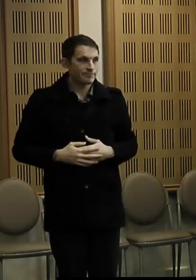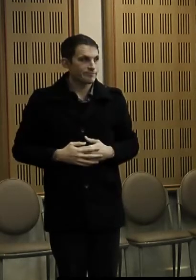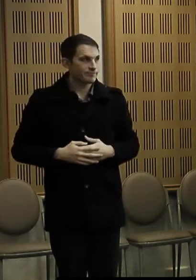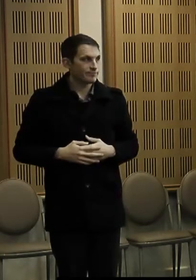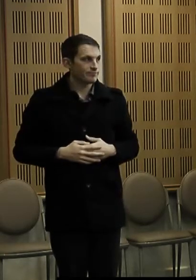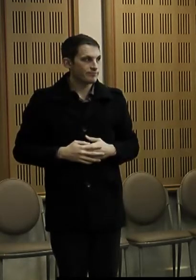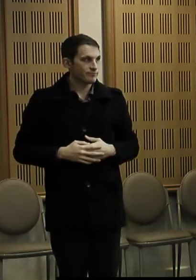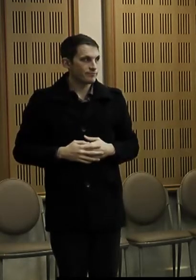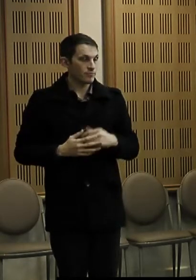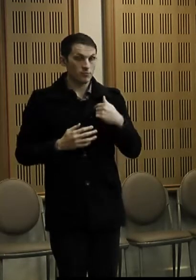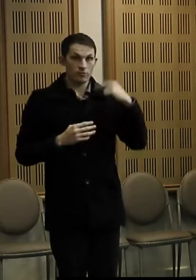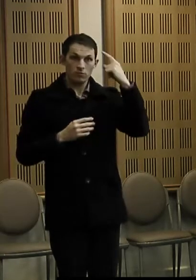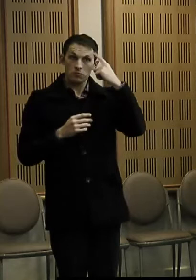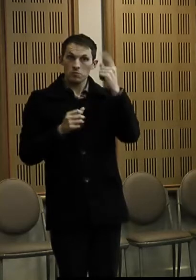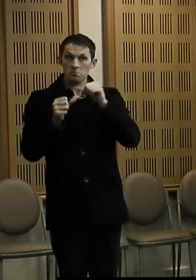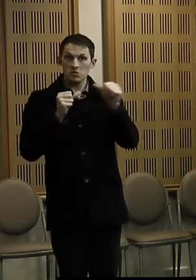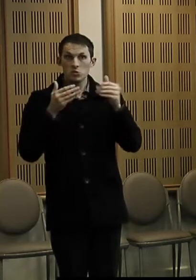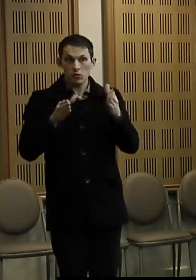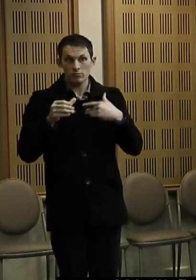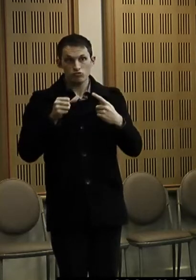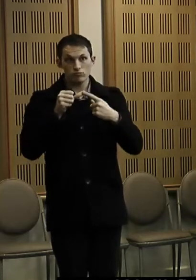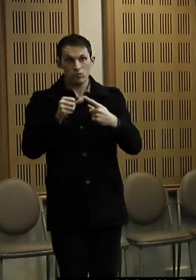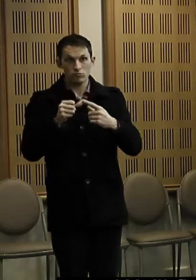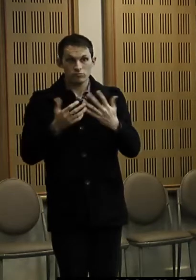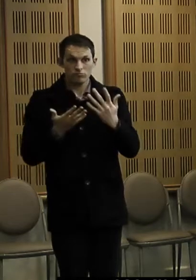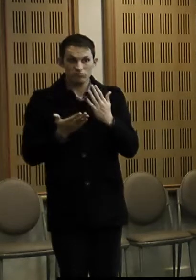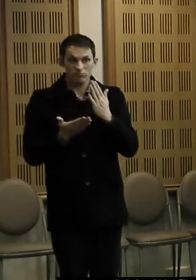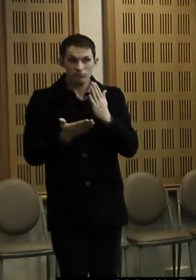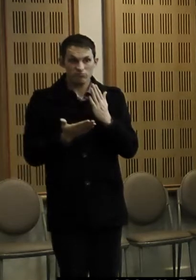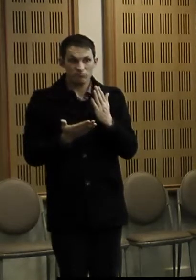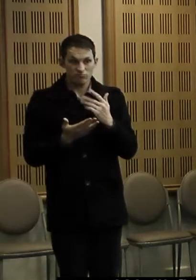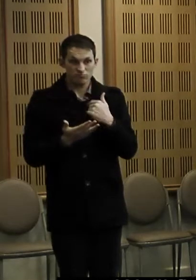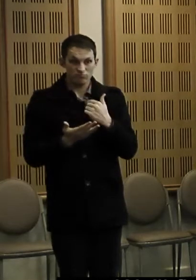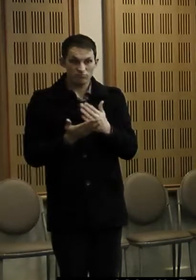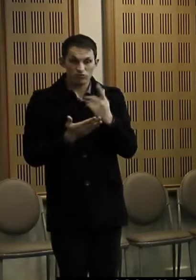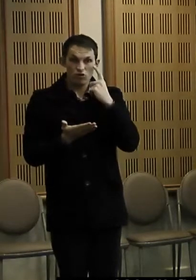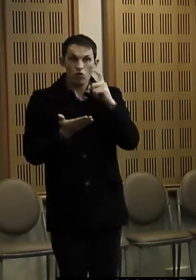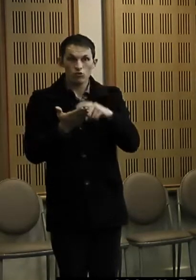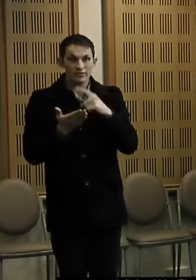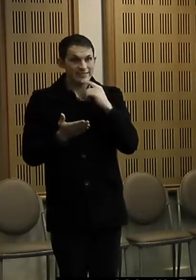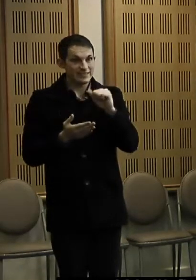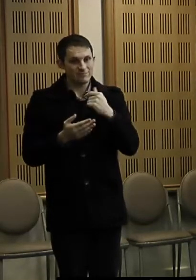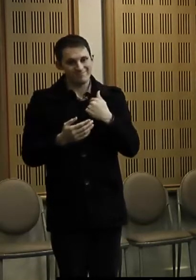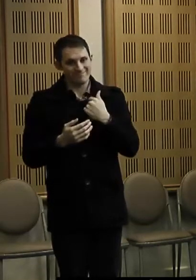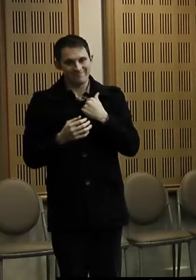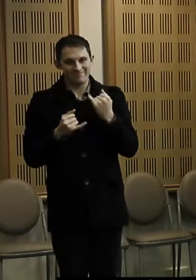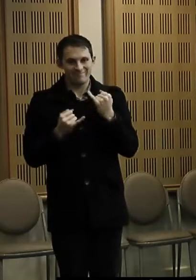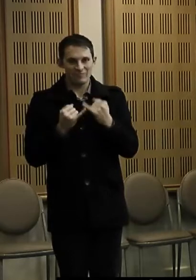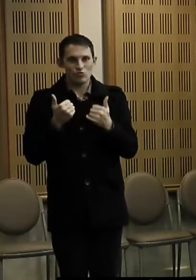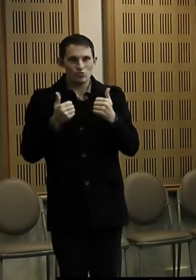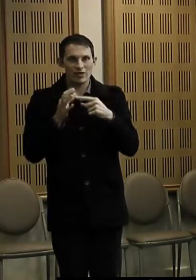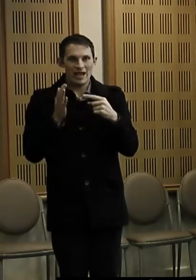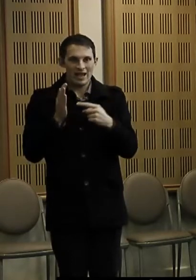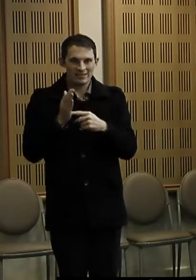And probably the best way for me to respond to that is just to acknowledge that, yes, we are very good at siloing or single issuing things